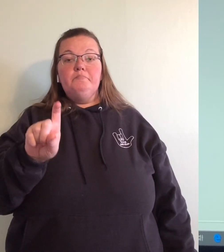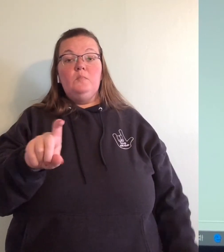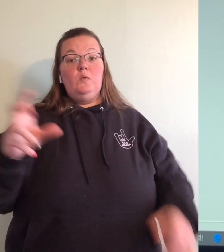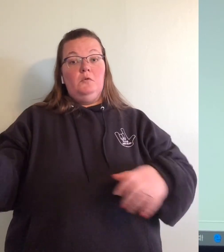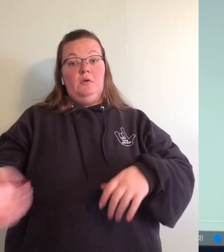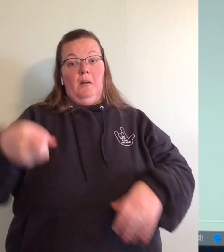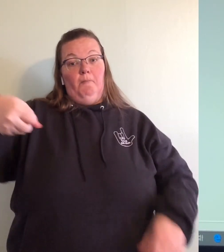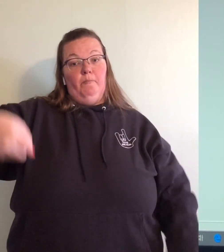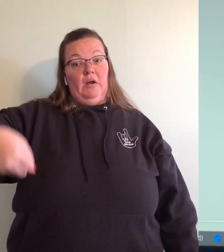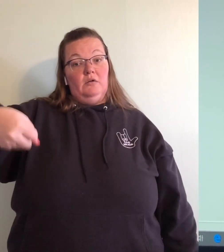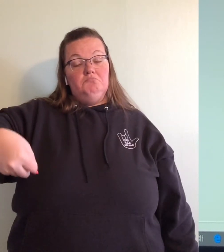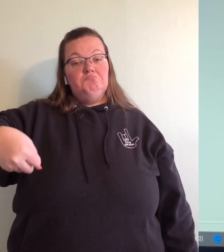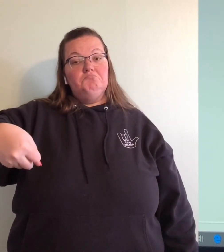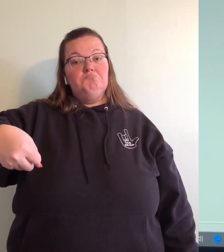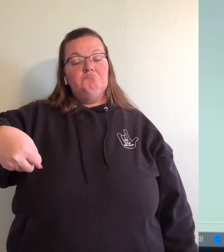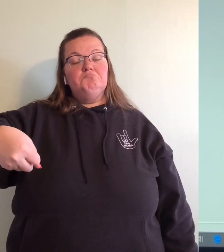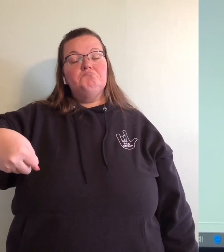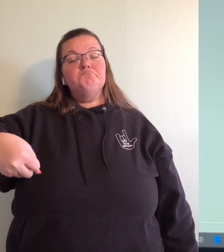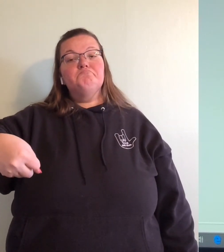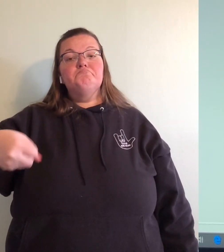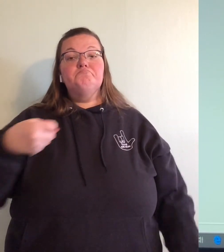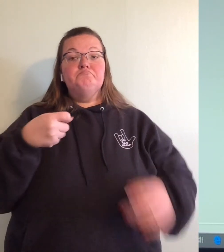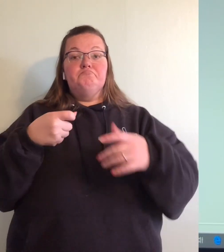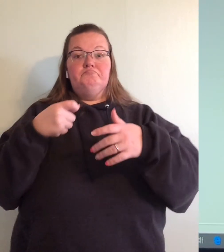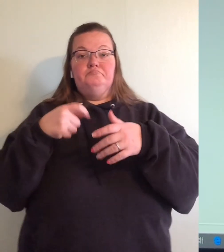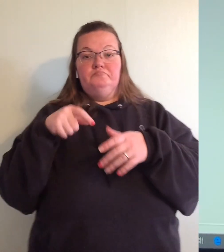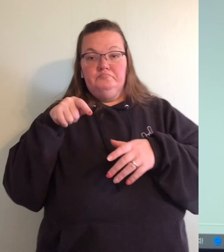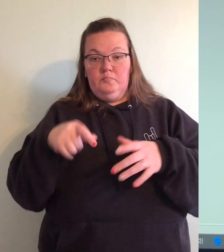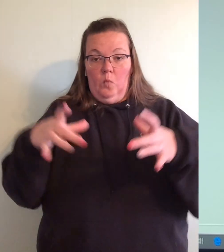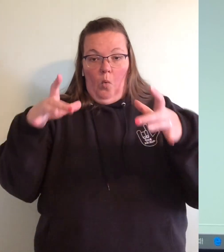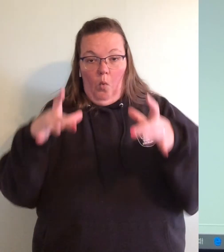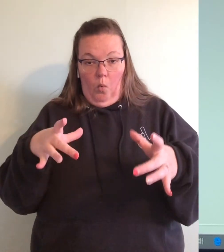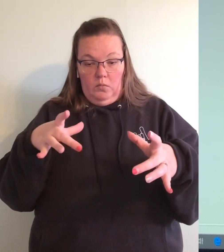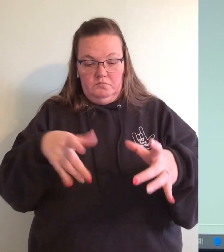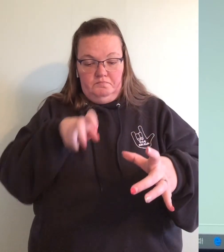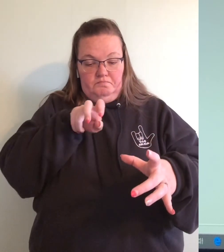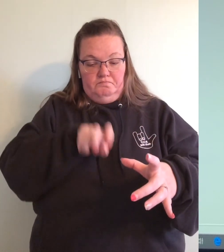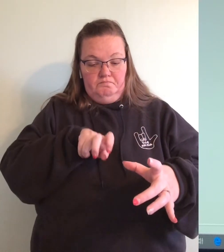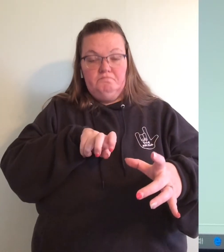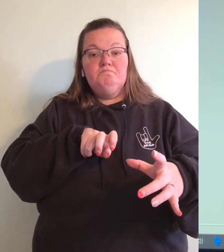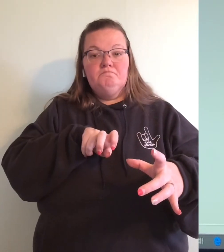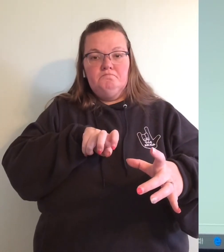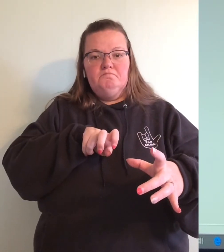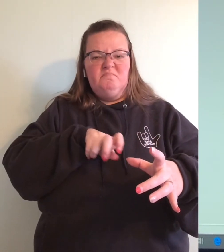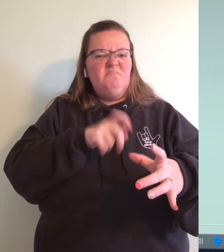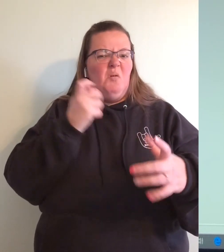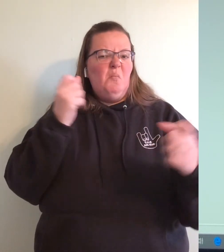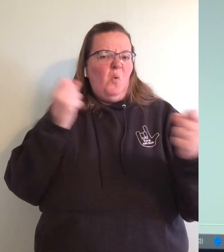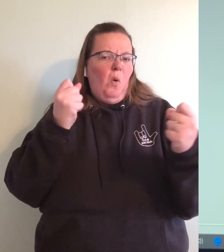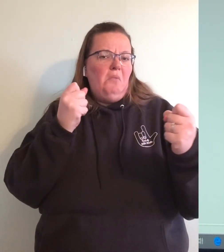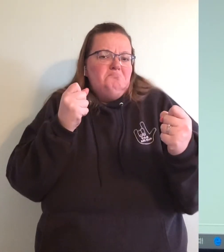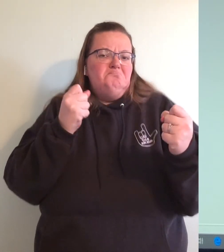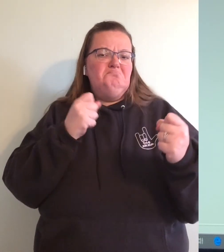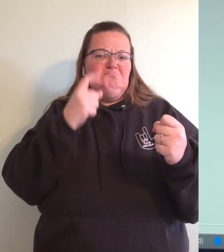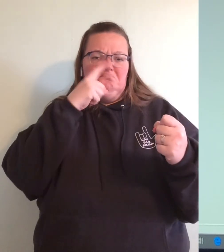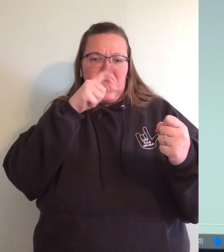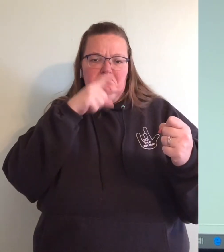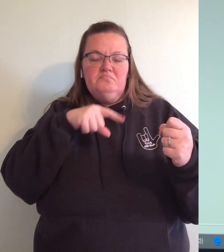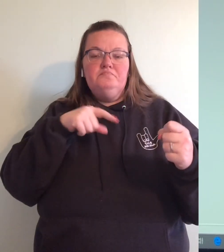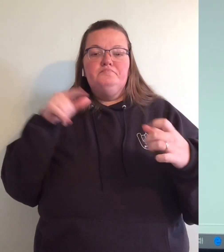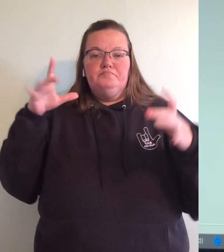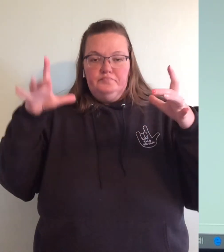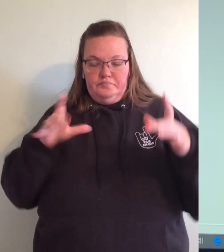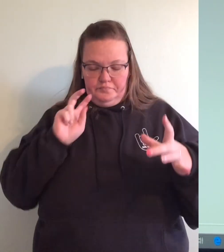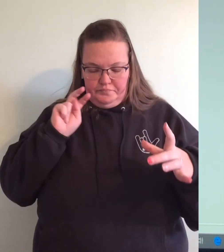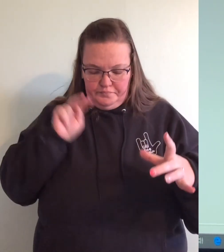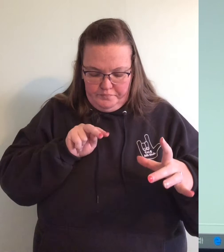pail with them. Mr. Beaver sat down quietly at the edge of the hole. He didn't seem to mind it being so chilly. Looked hard into it,